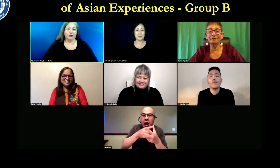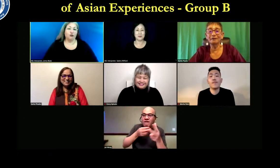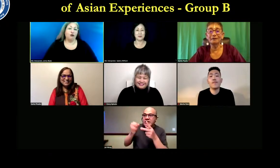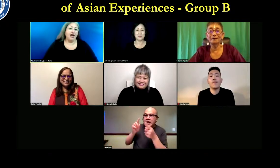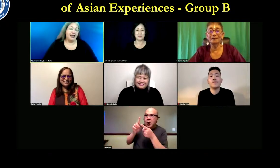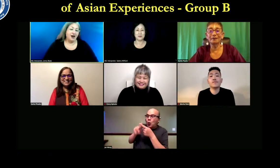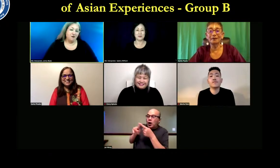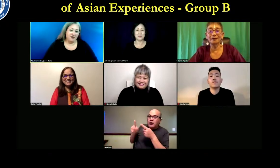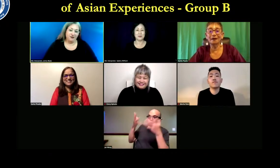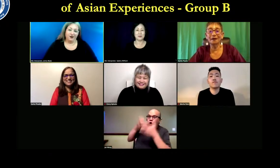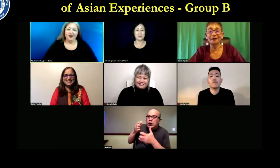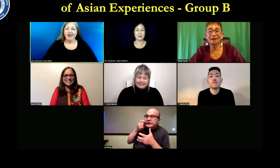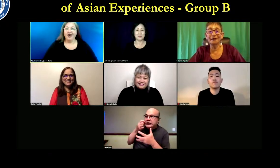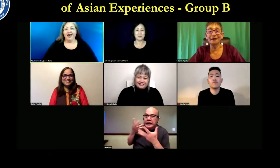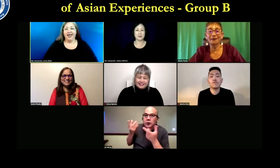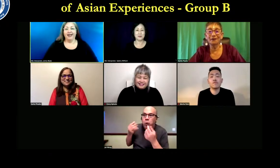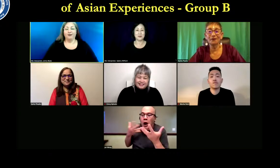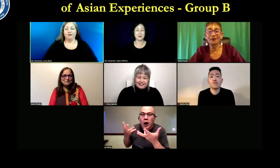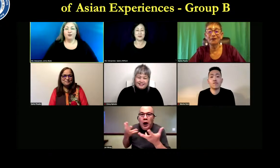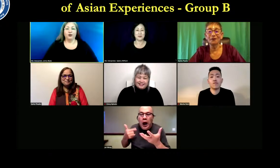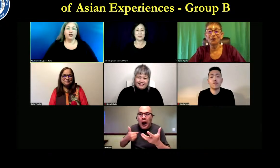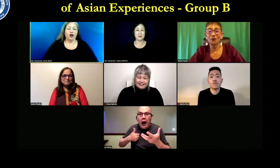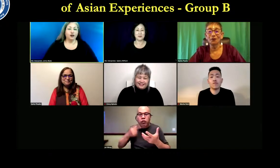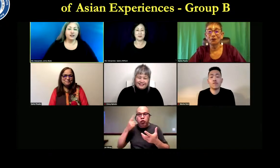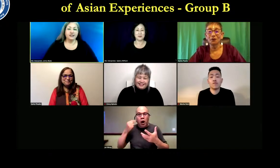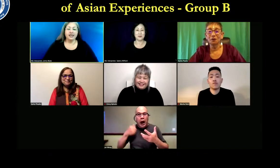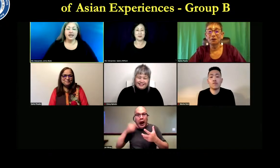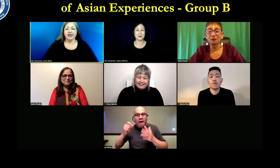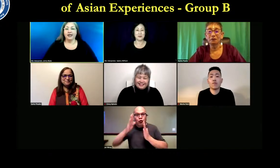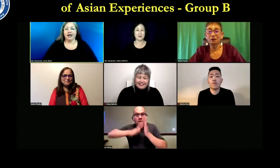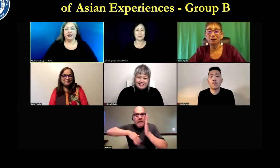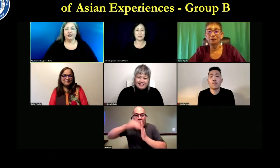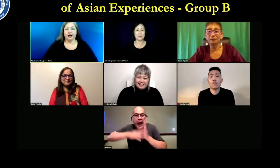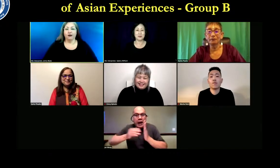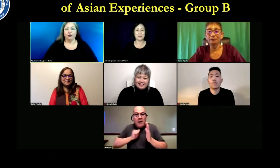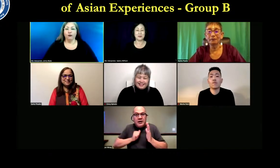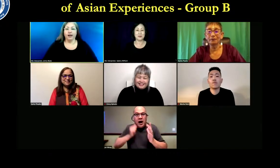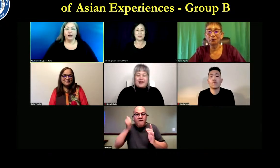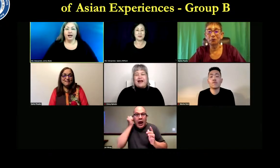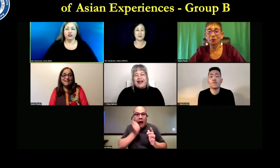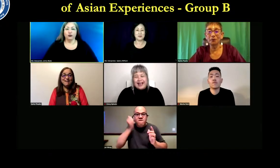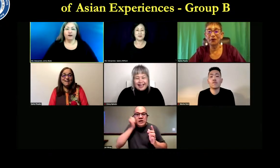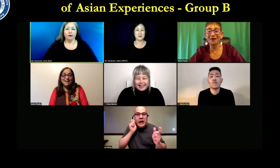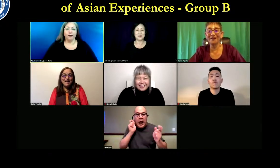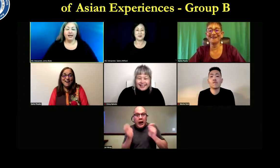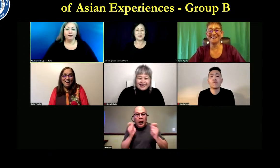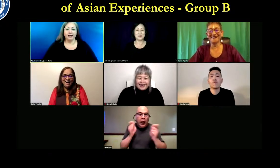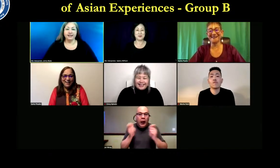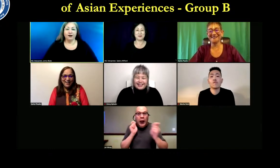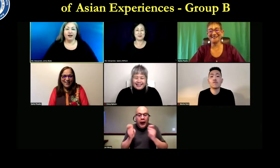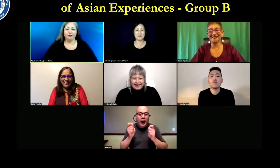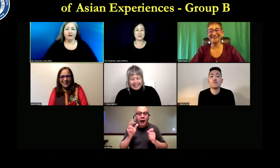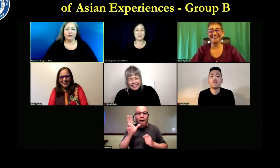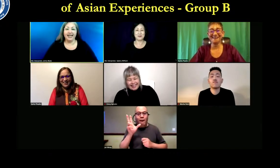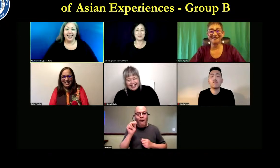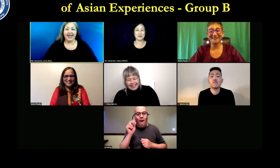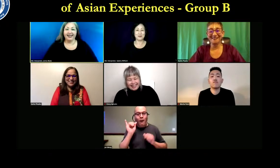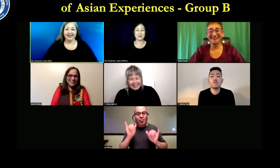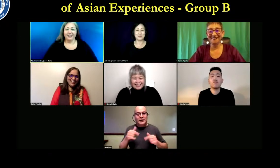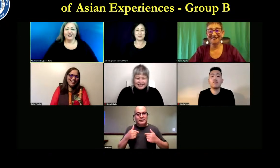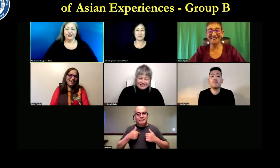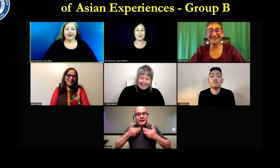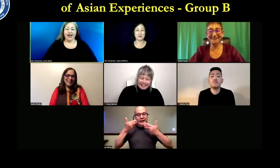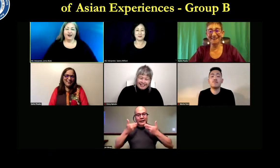to deal with red haired people and people with darker skin. I thought, oh my gosh, do I have to paint myself every